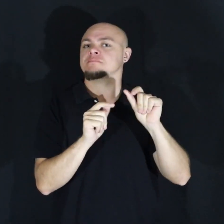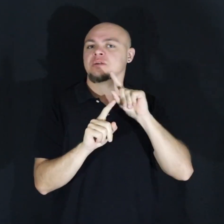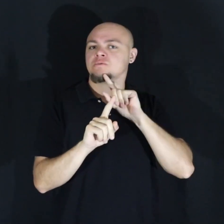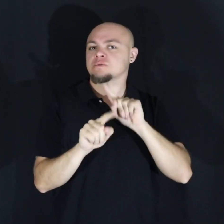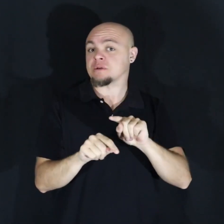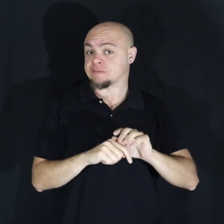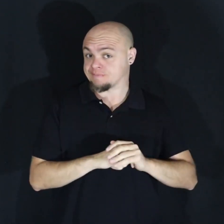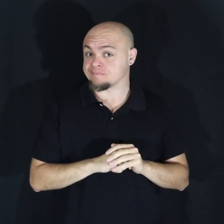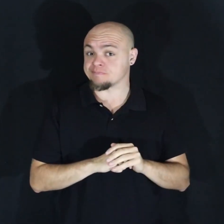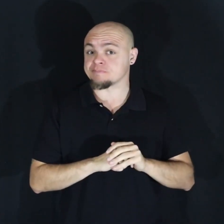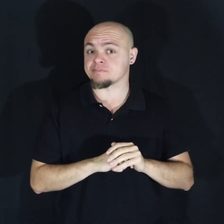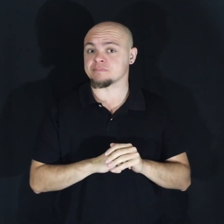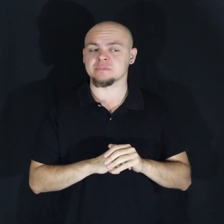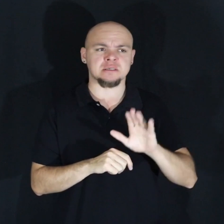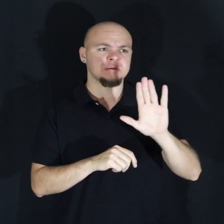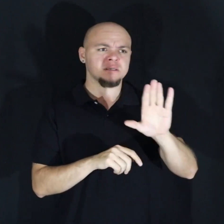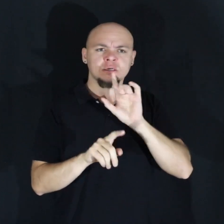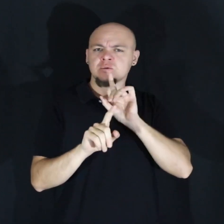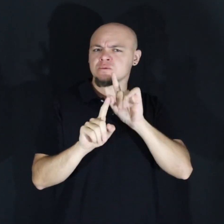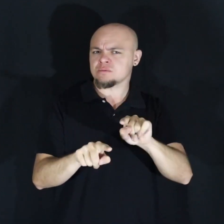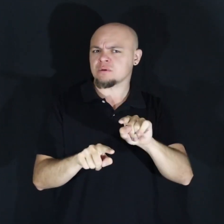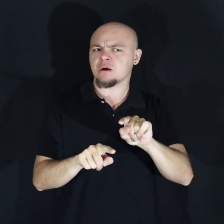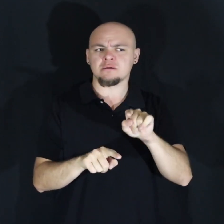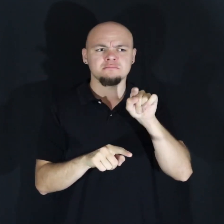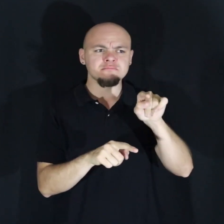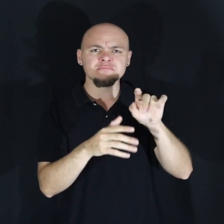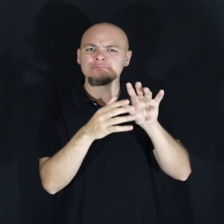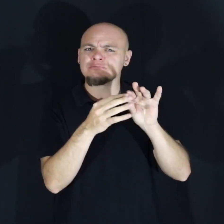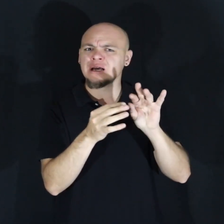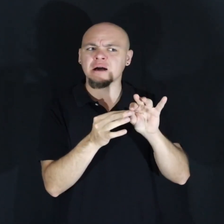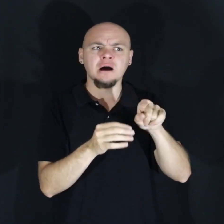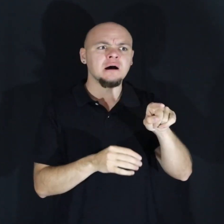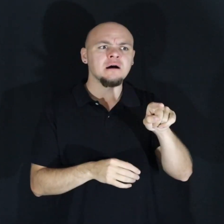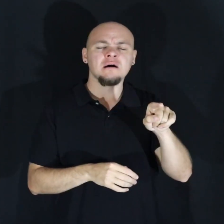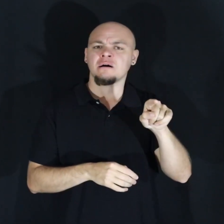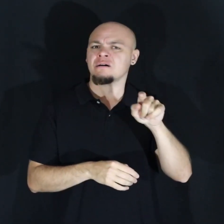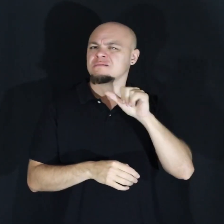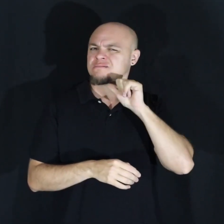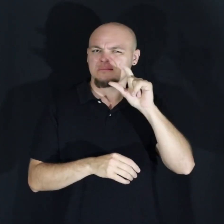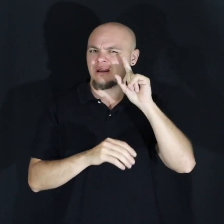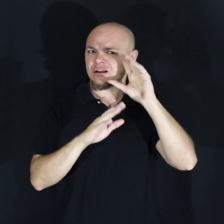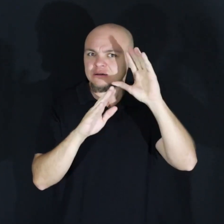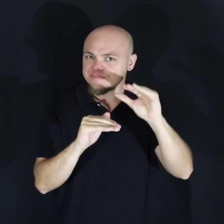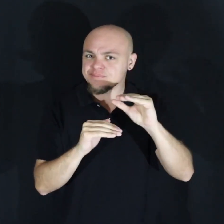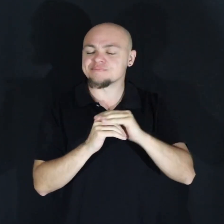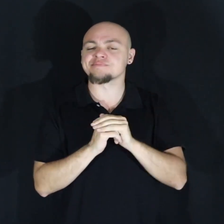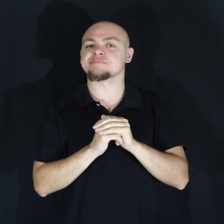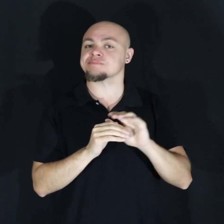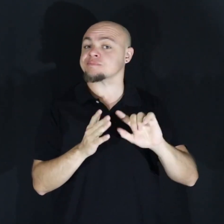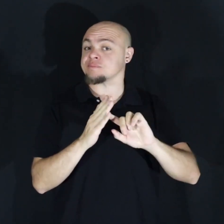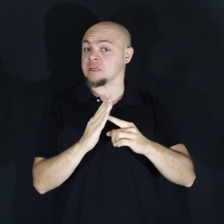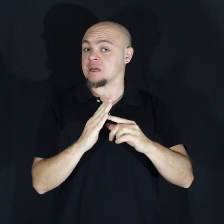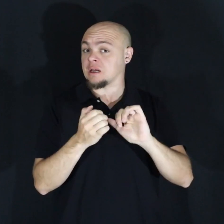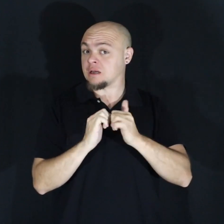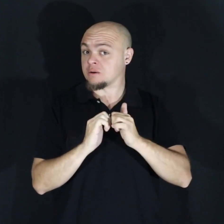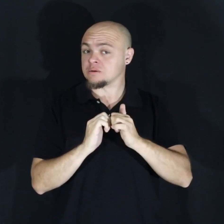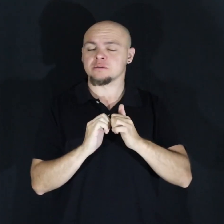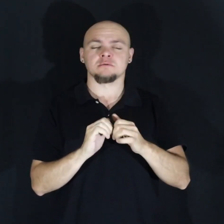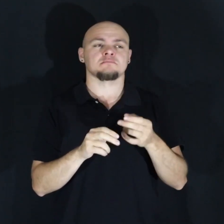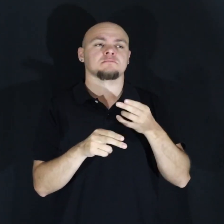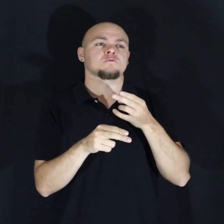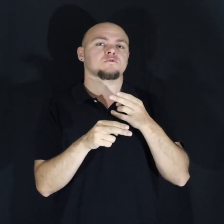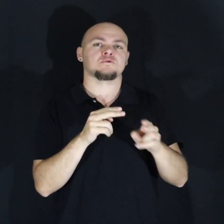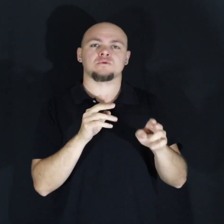psychologist. It was this response that contained something unexpected. It began with a brief